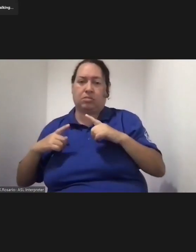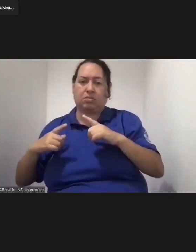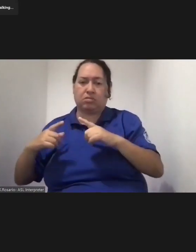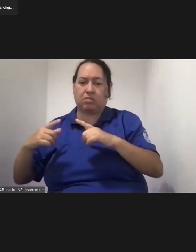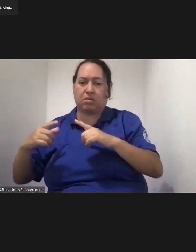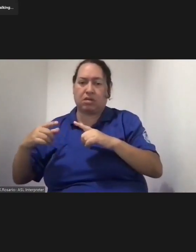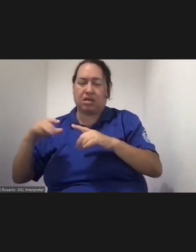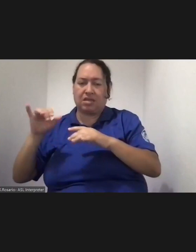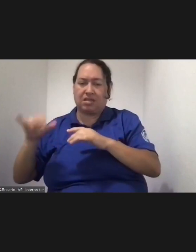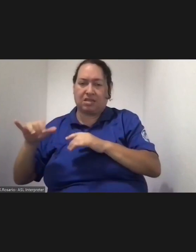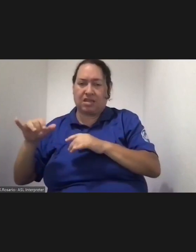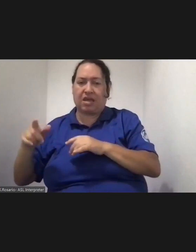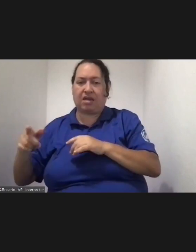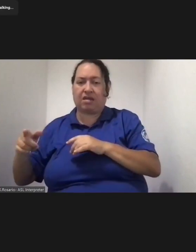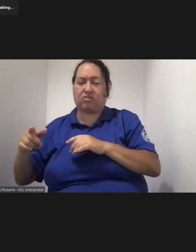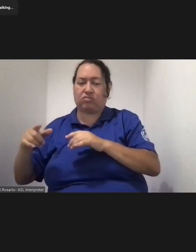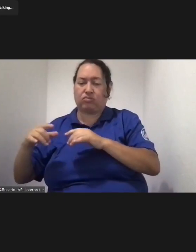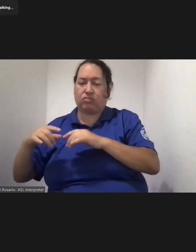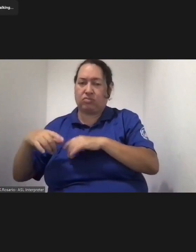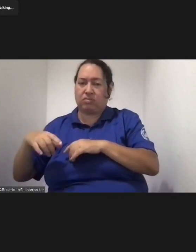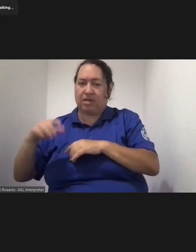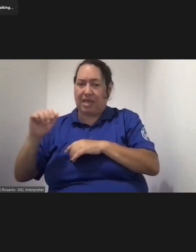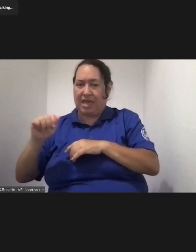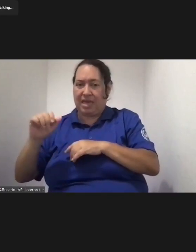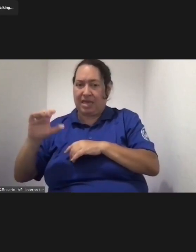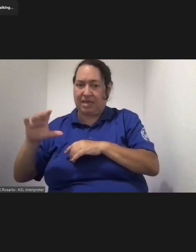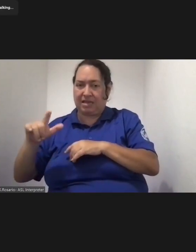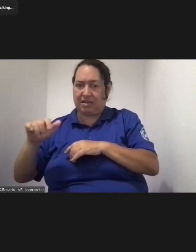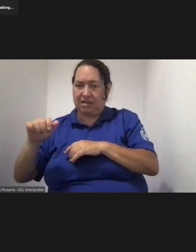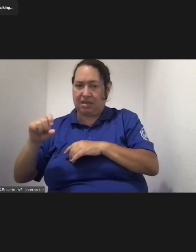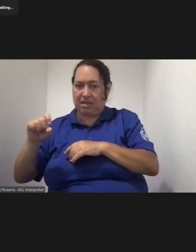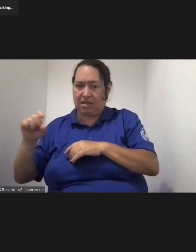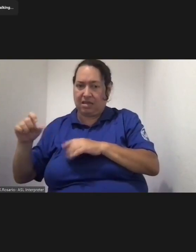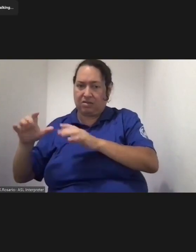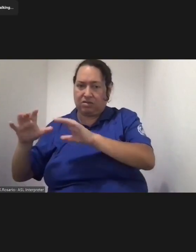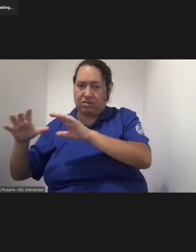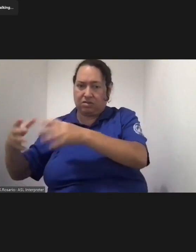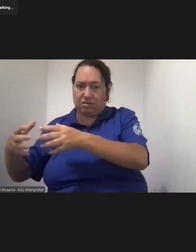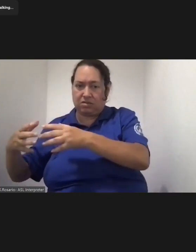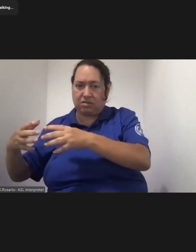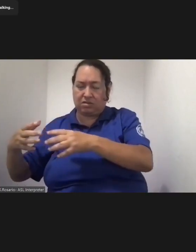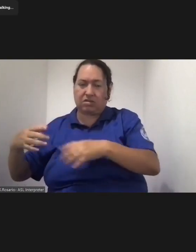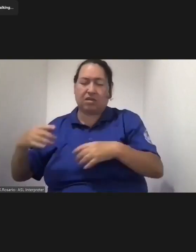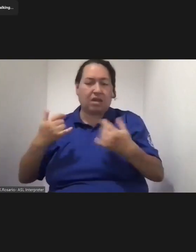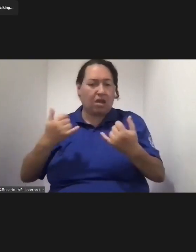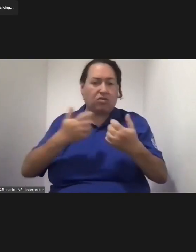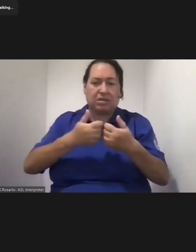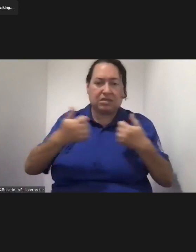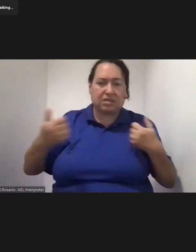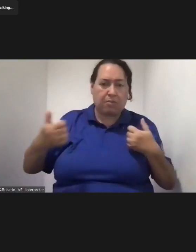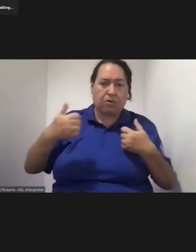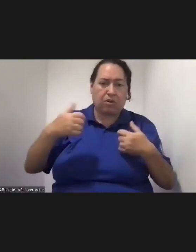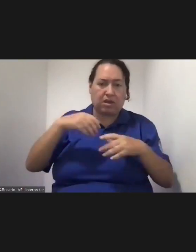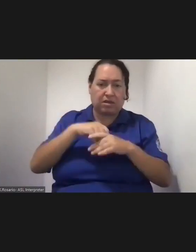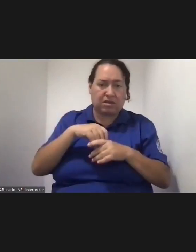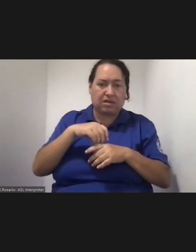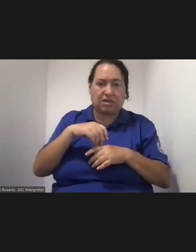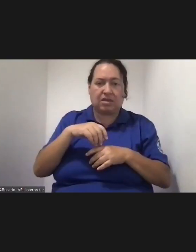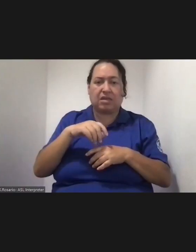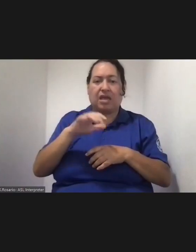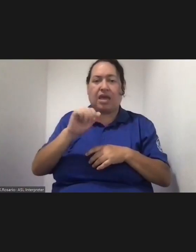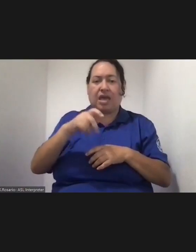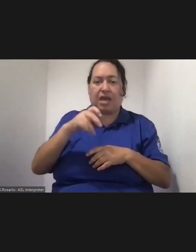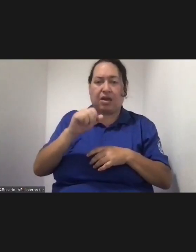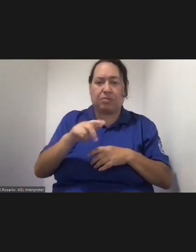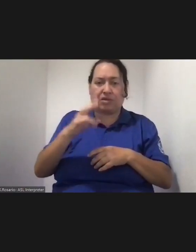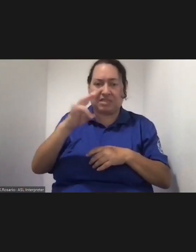Okay. And then there's a separate gathering on April 17th in Jigo. Yes. Where there